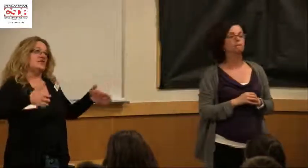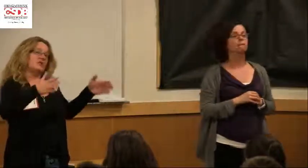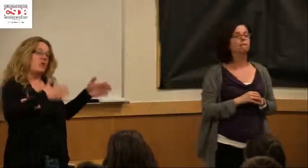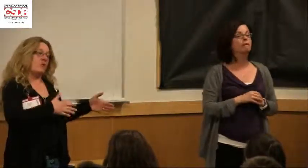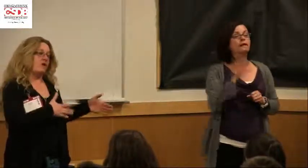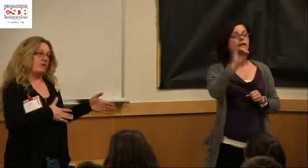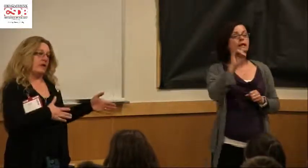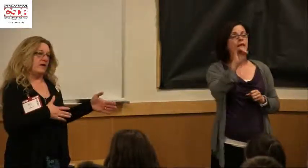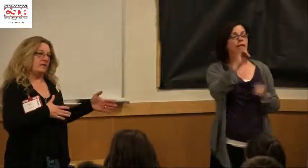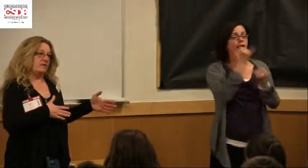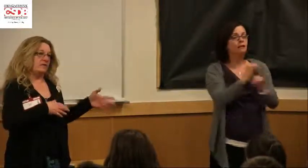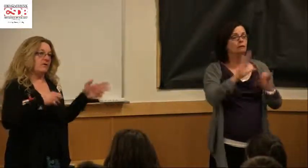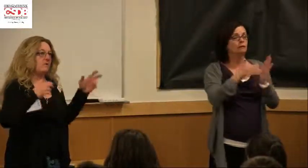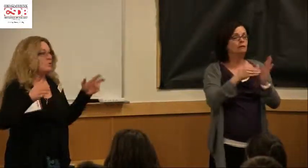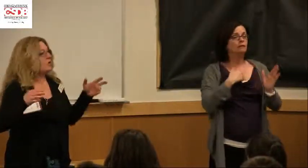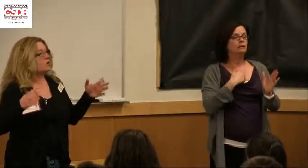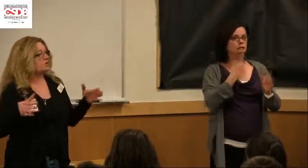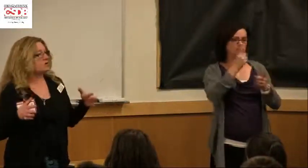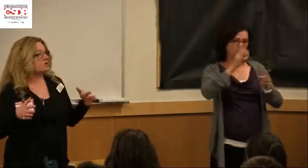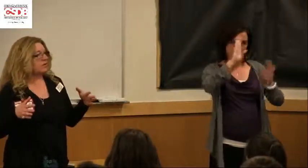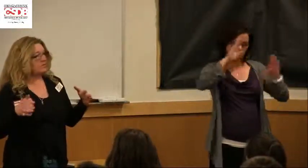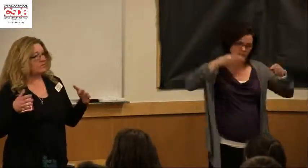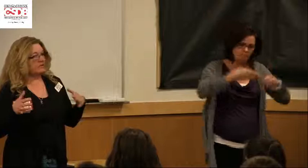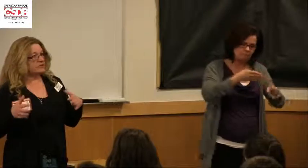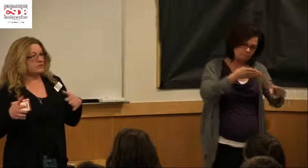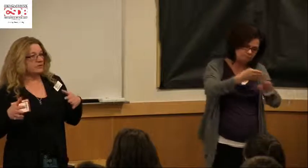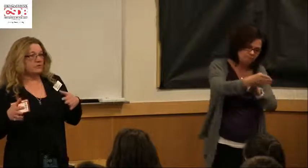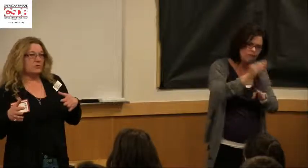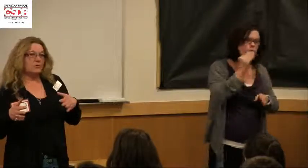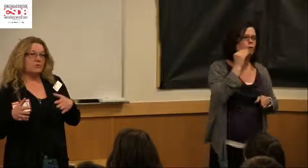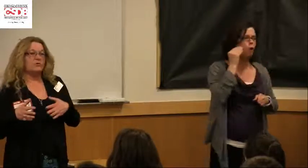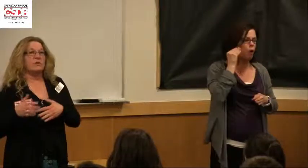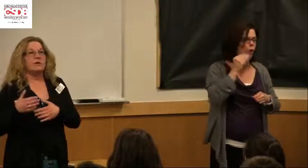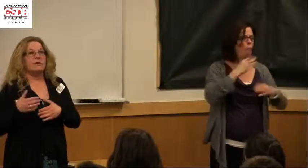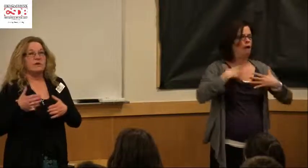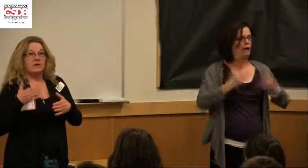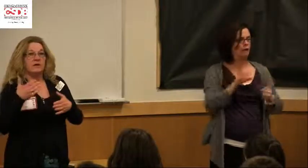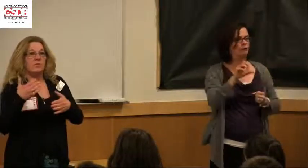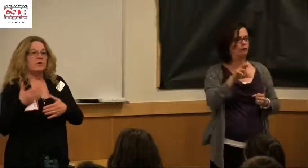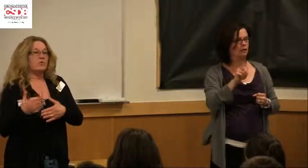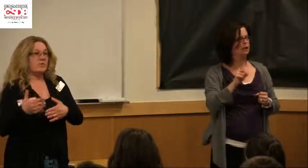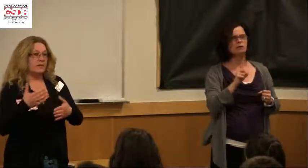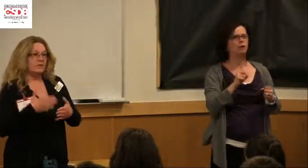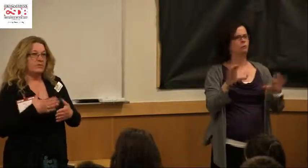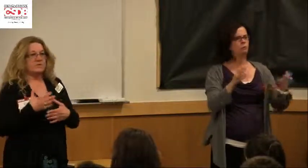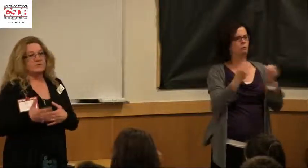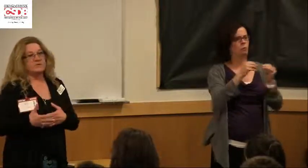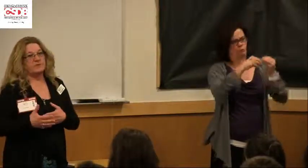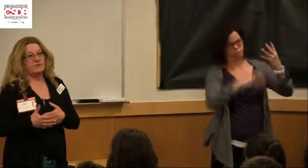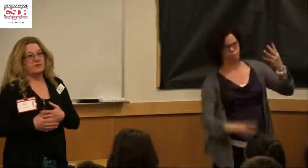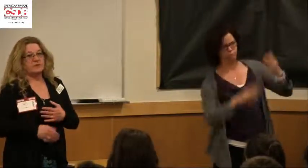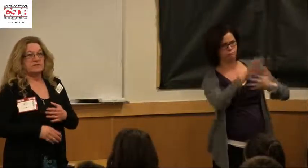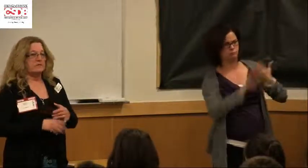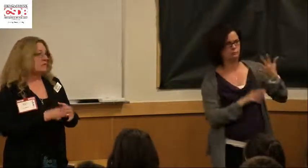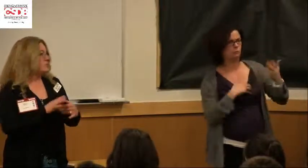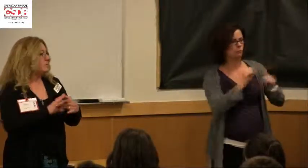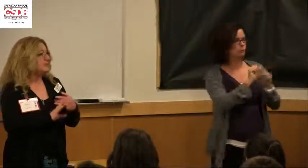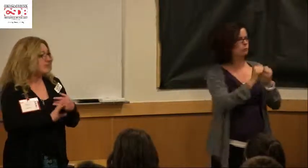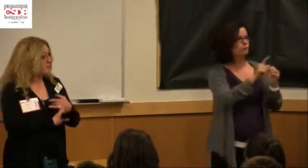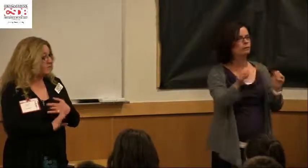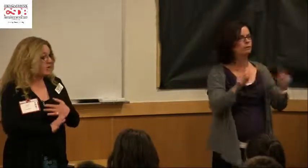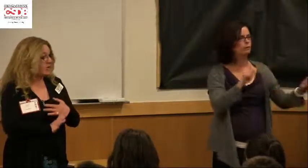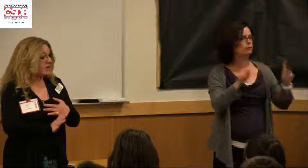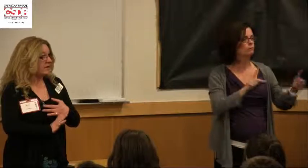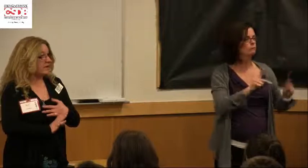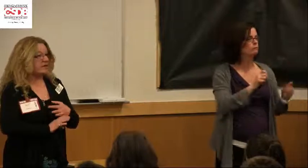we're not just home health care. We're also individuals who work with people with disabilities, be